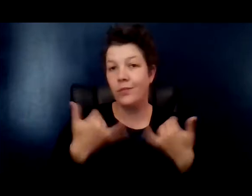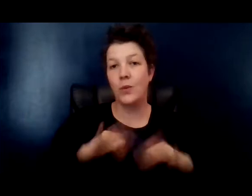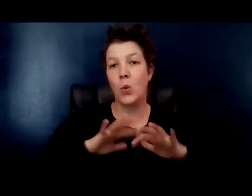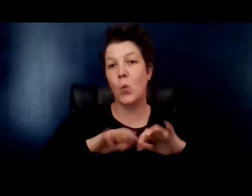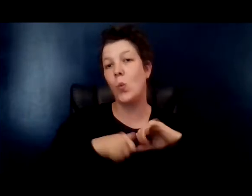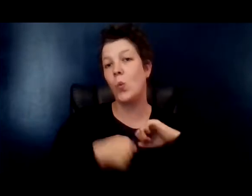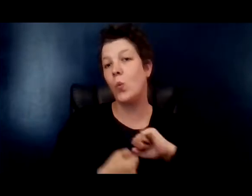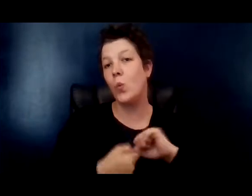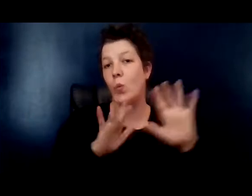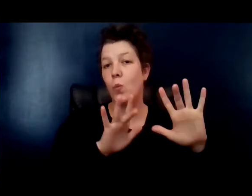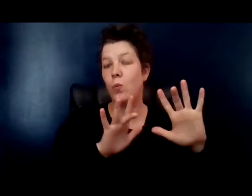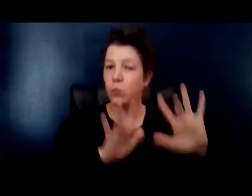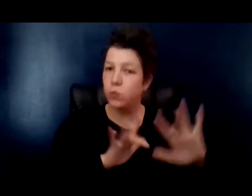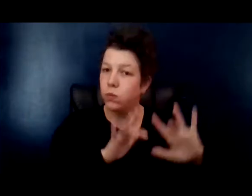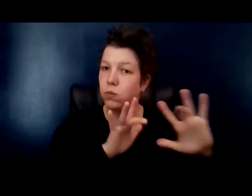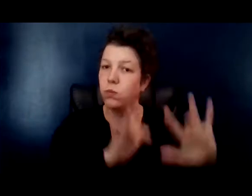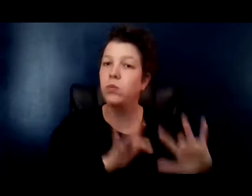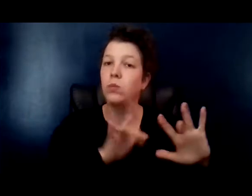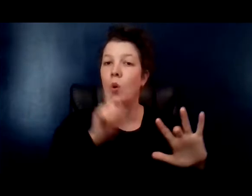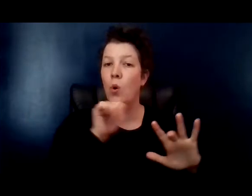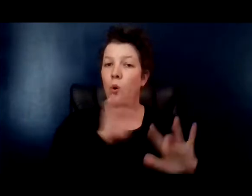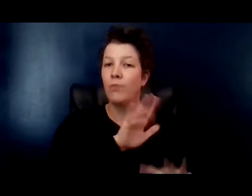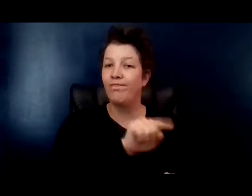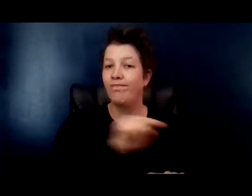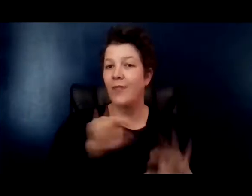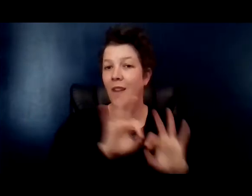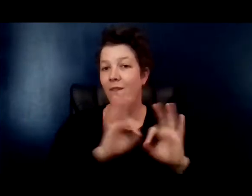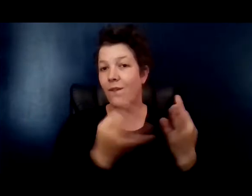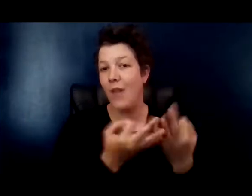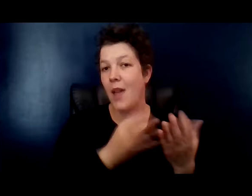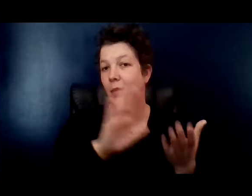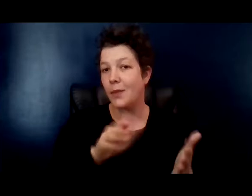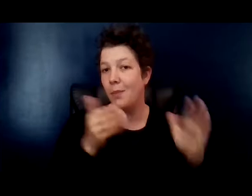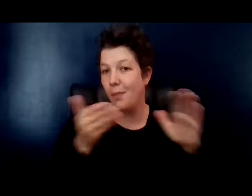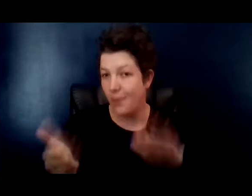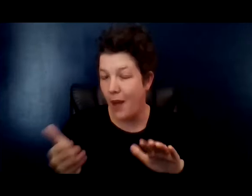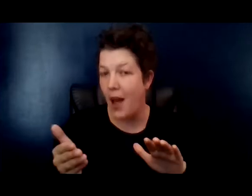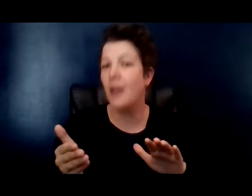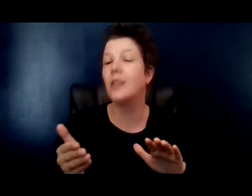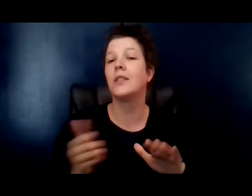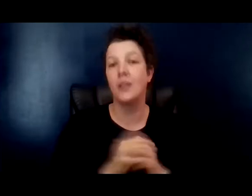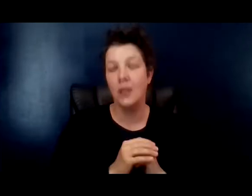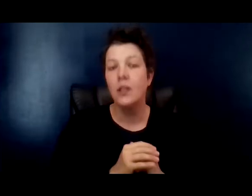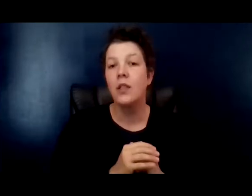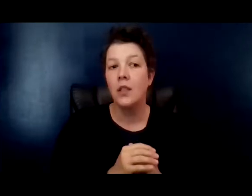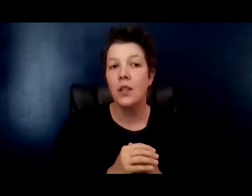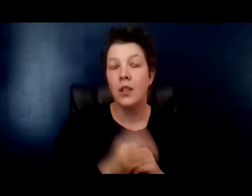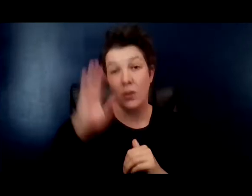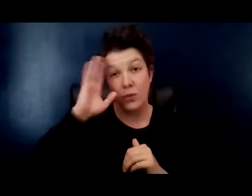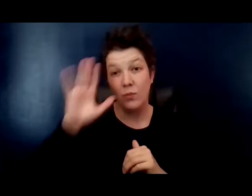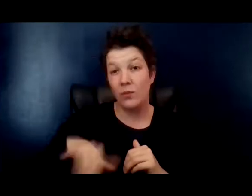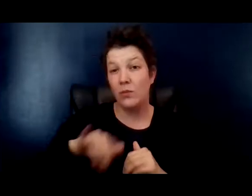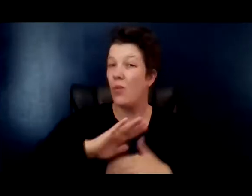loss of these lives, and our thoughts and prayers continue to be with them and their loved ones. And all these numbers are comparatively